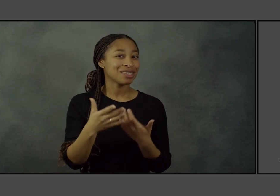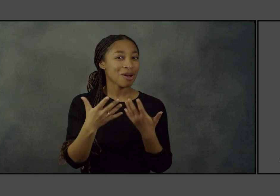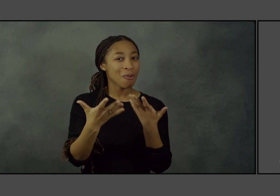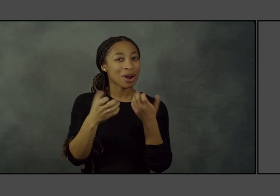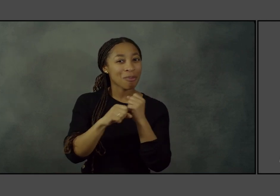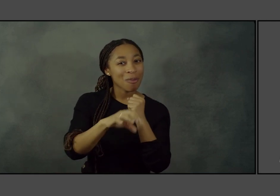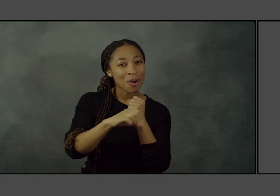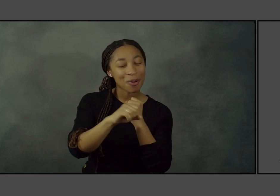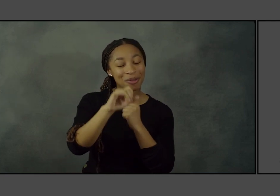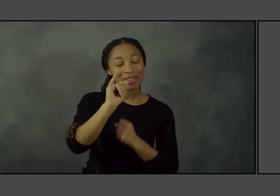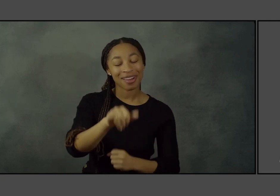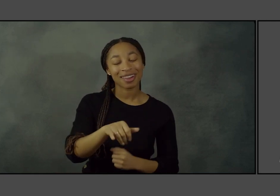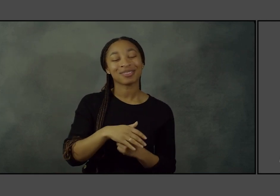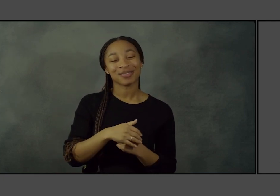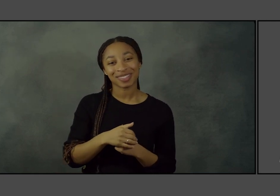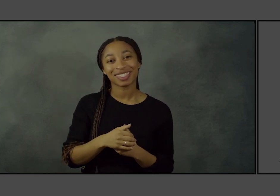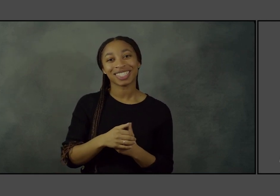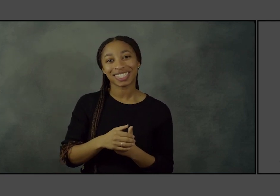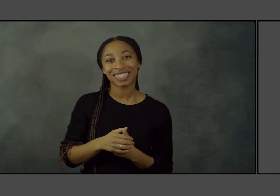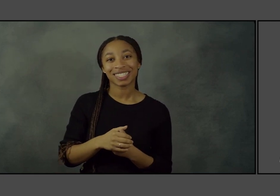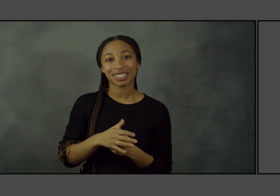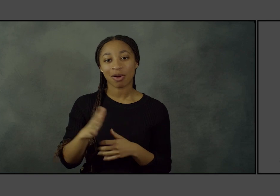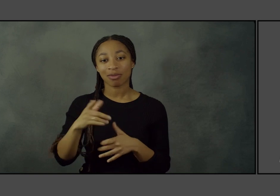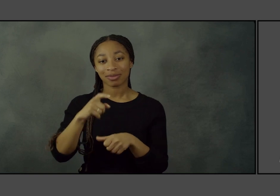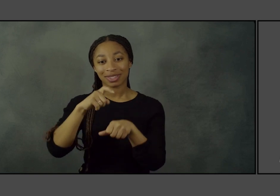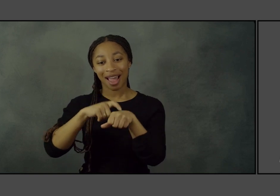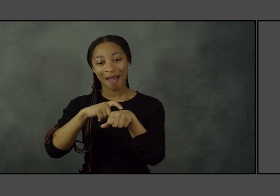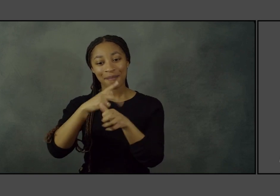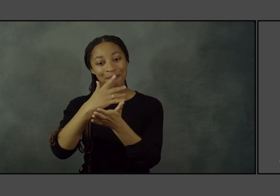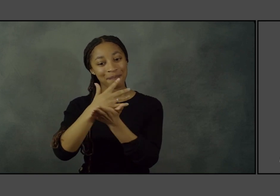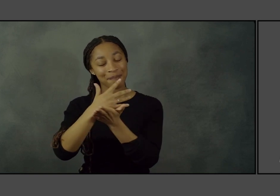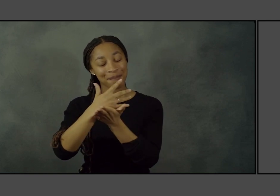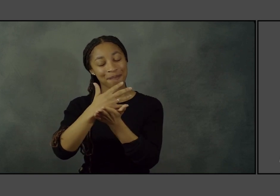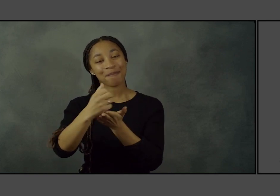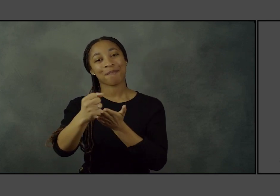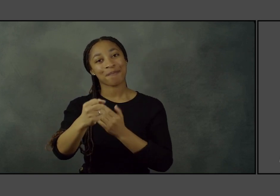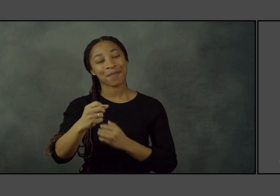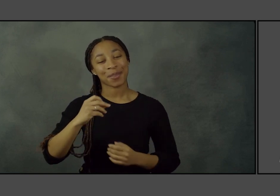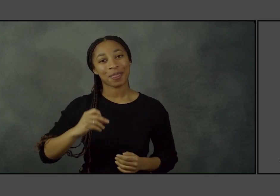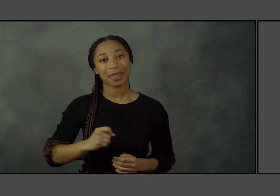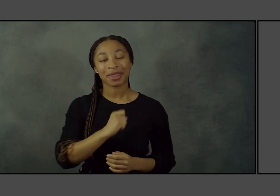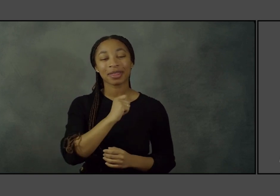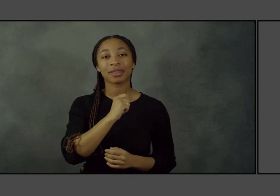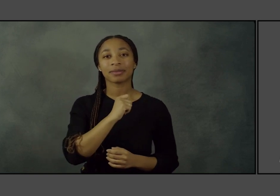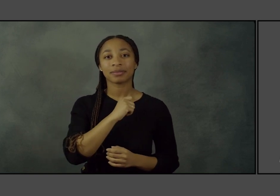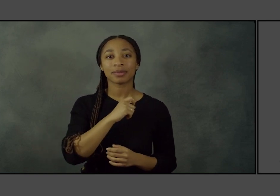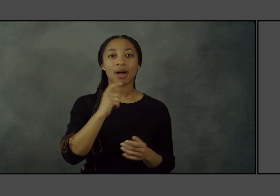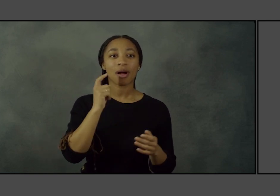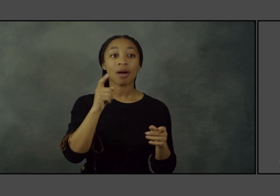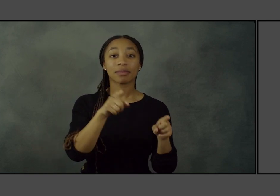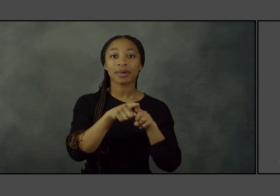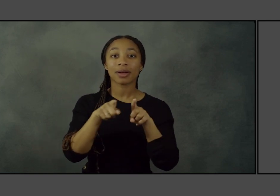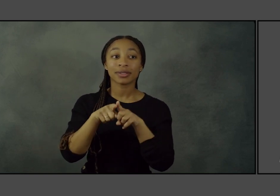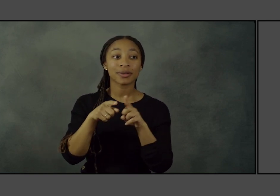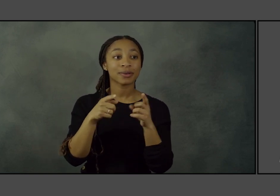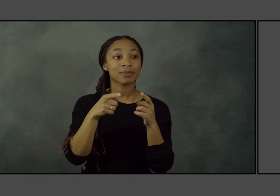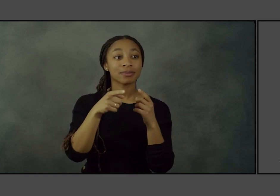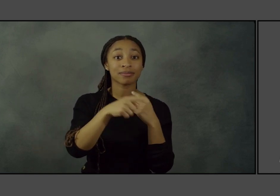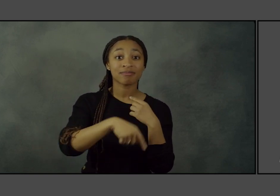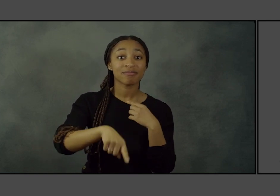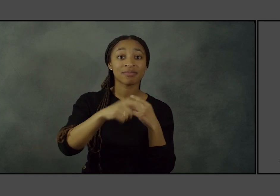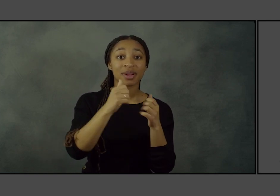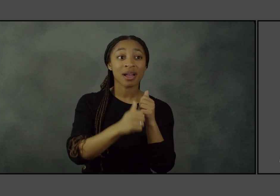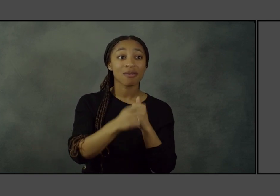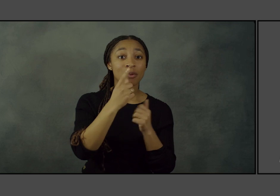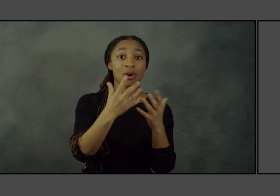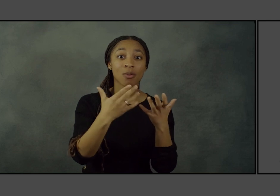So we're at time. And of course, also what everybody wants to know is they want recommendations,